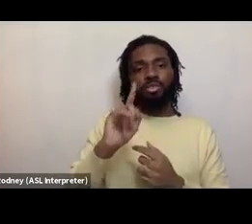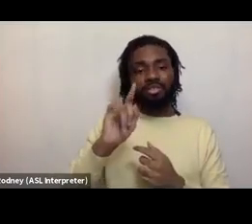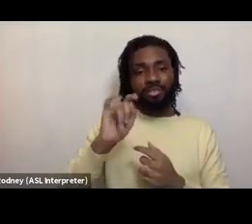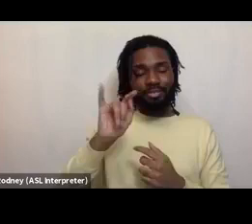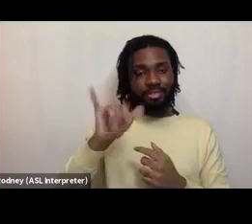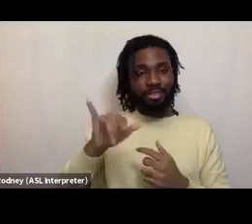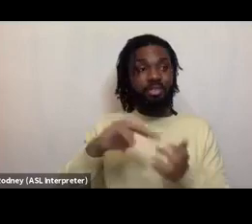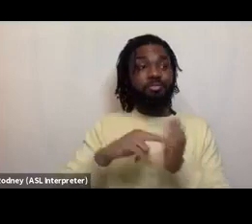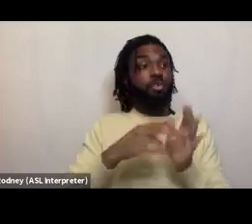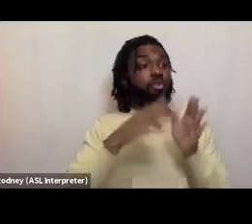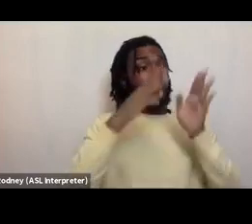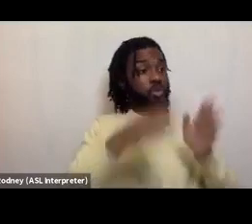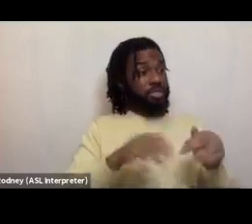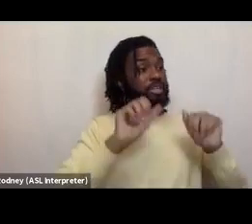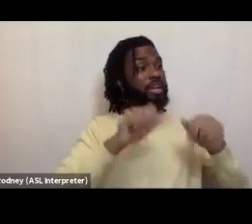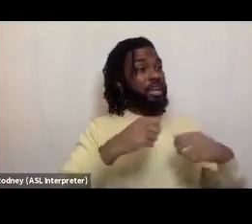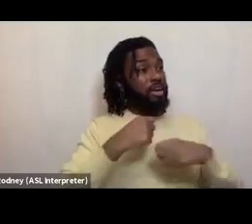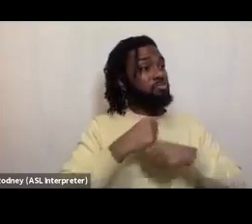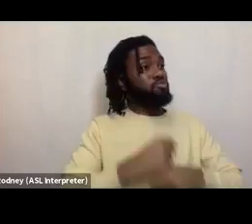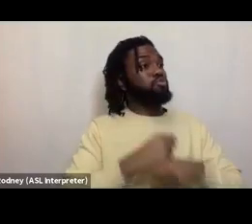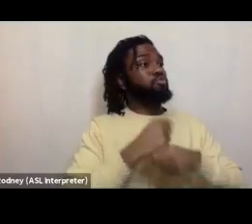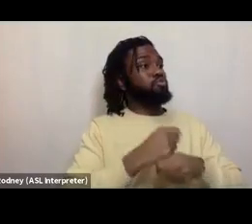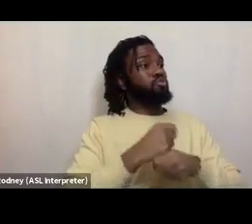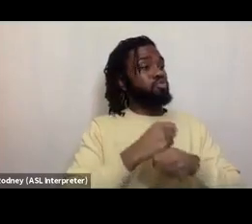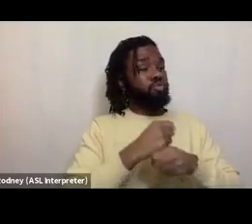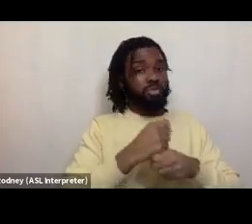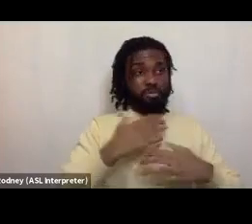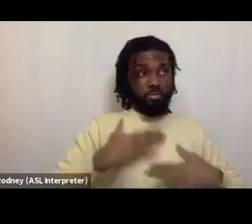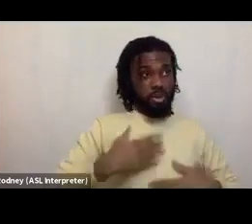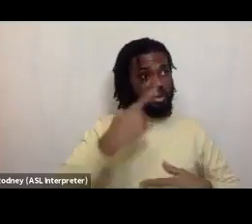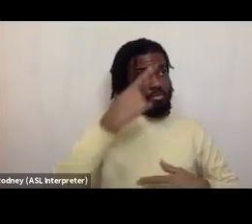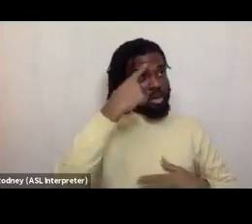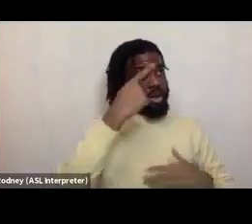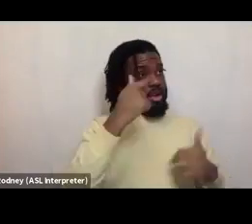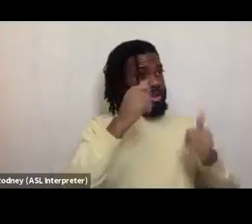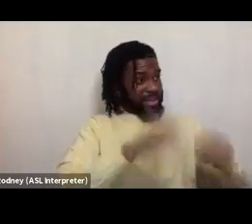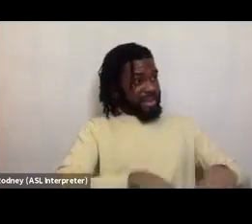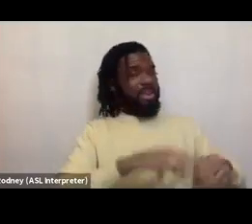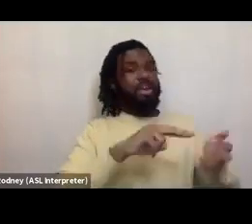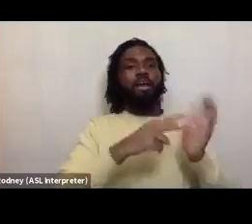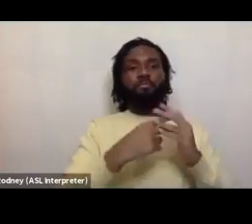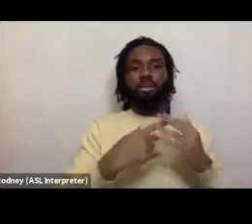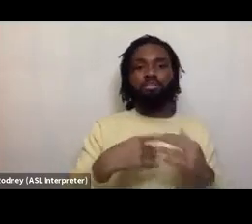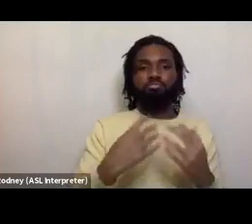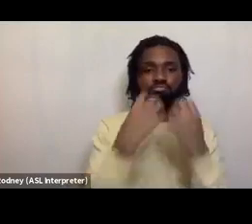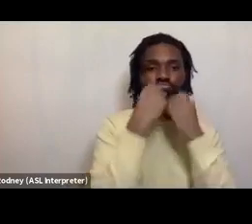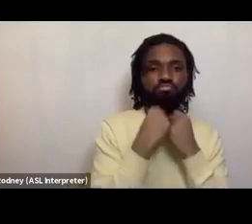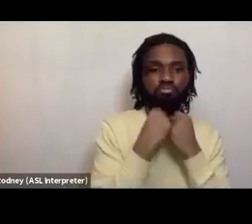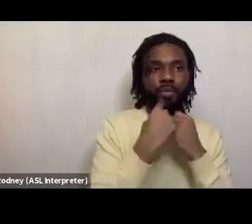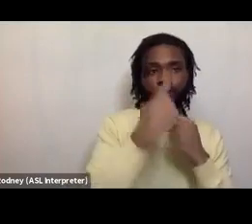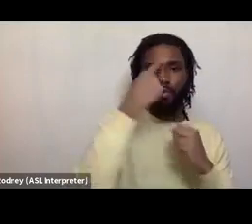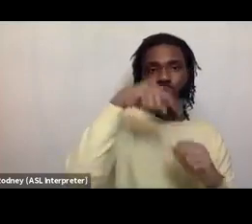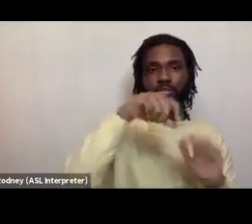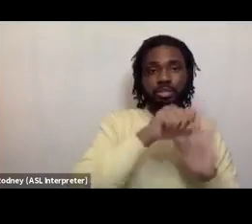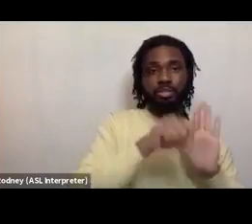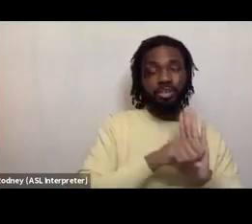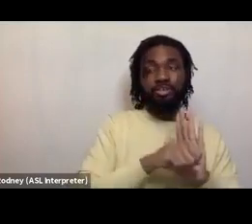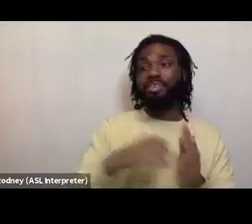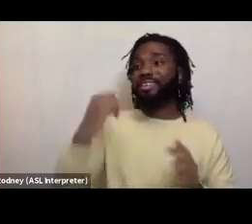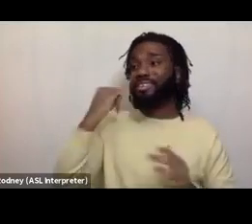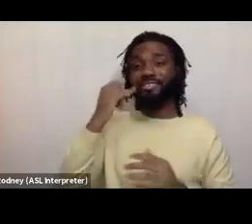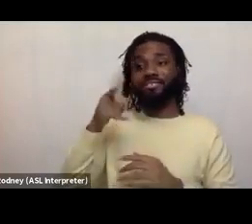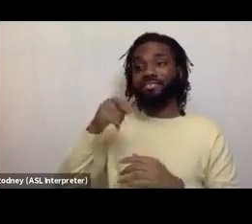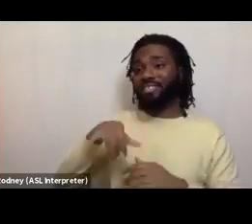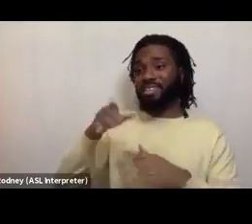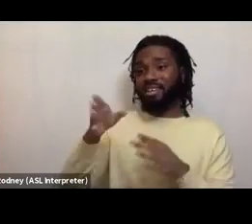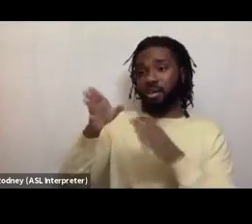produce is a body mind that is valuable to the state. And a body mind that is not able to produce